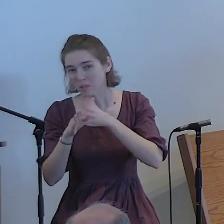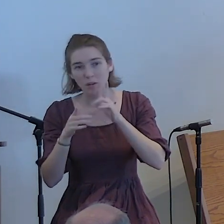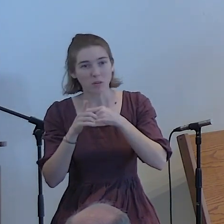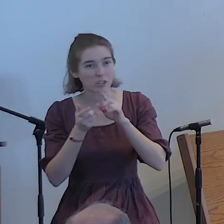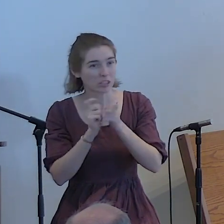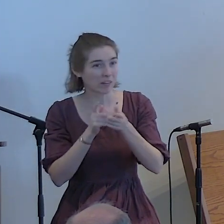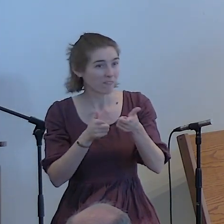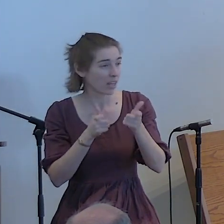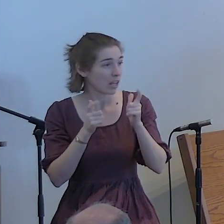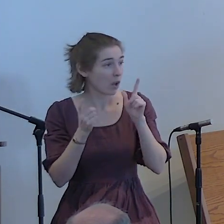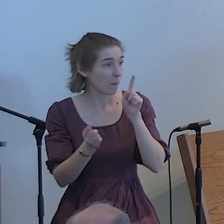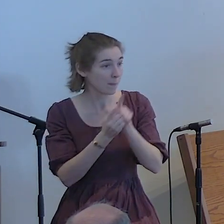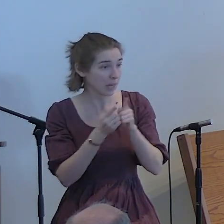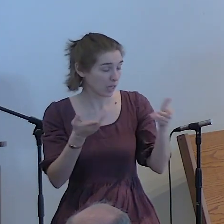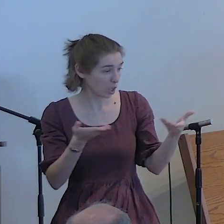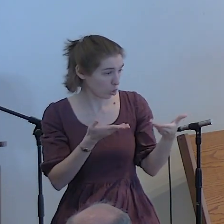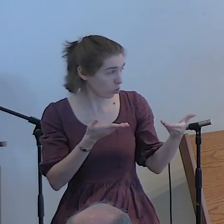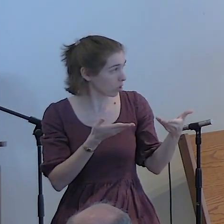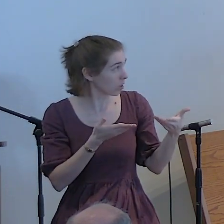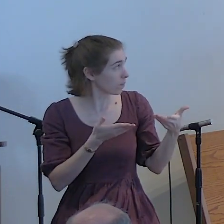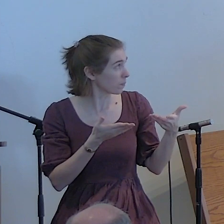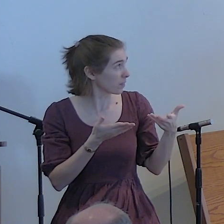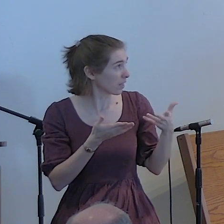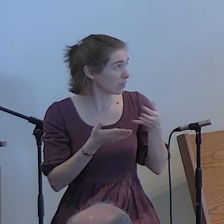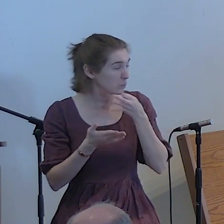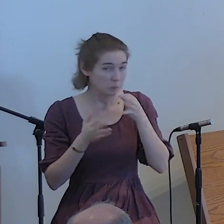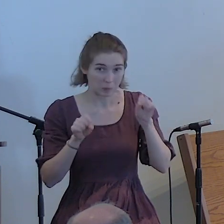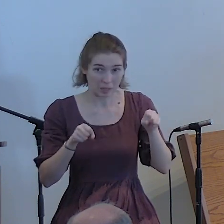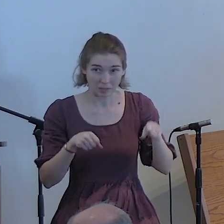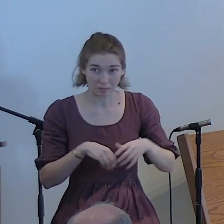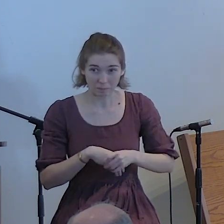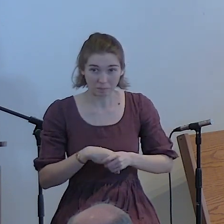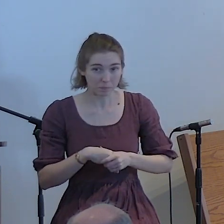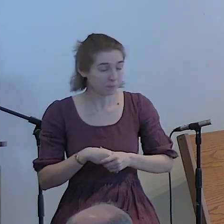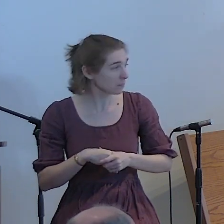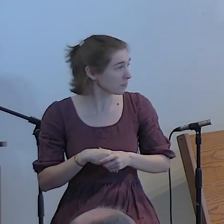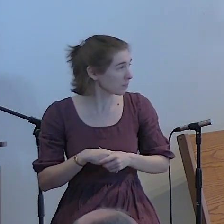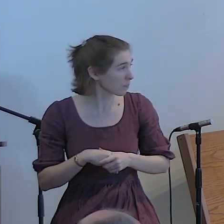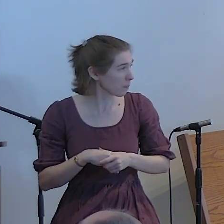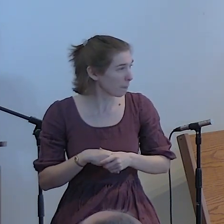and we'll meet everyone back in here just as soon as we can, okay?